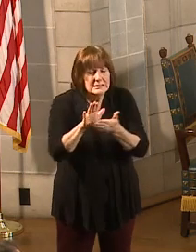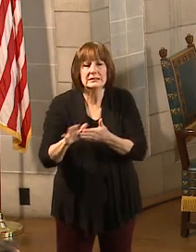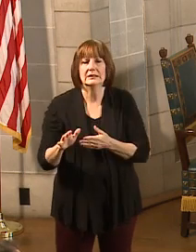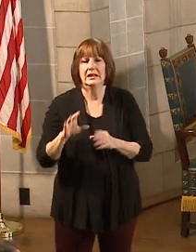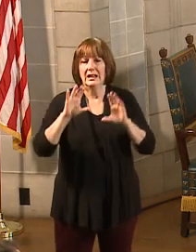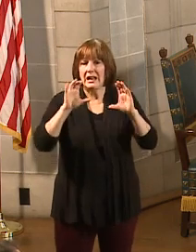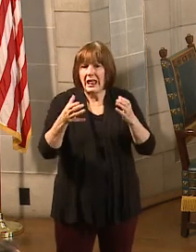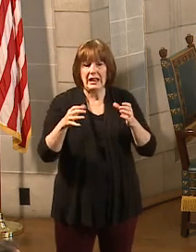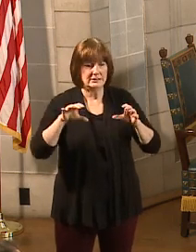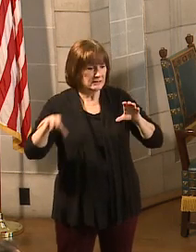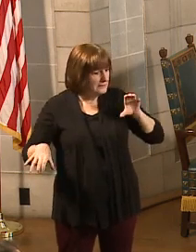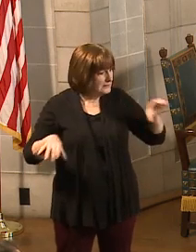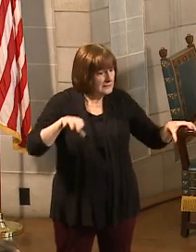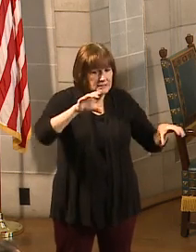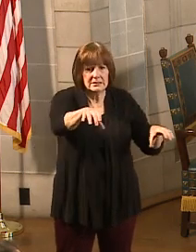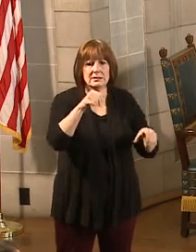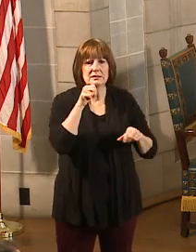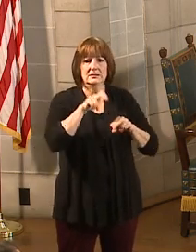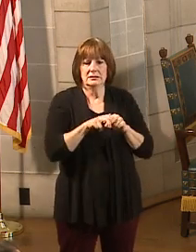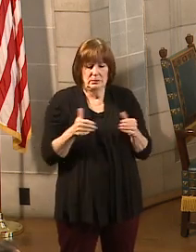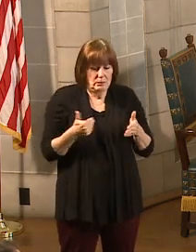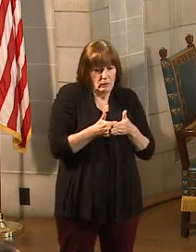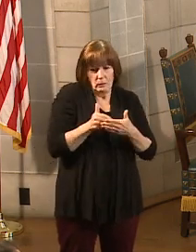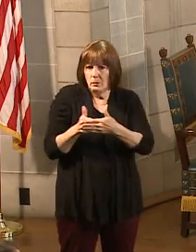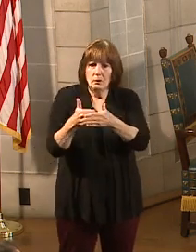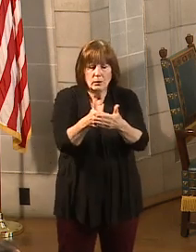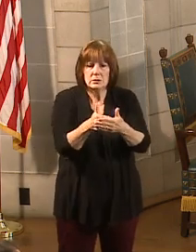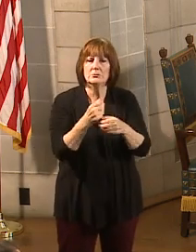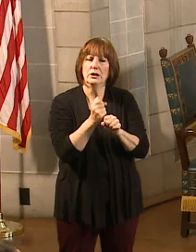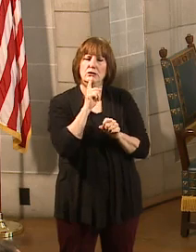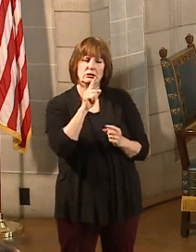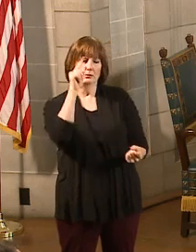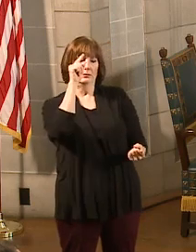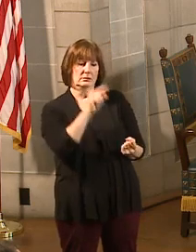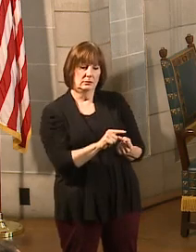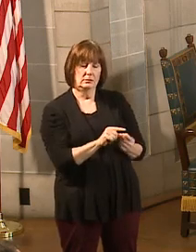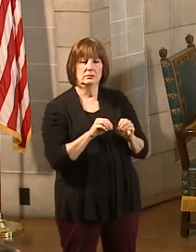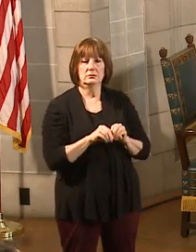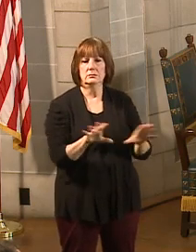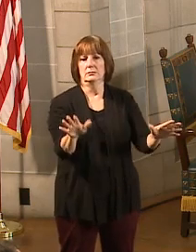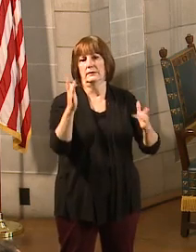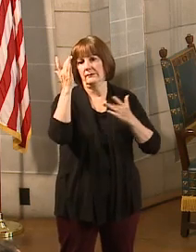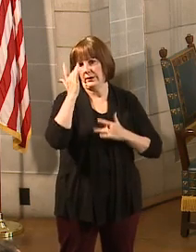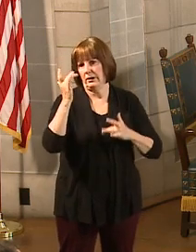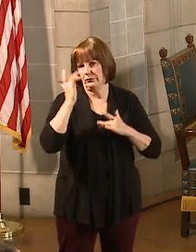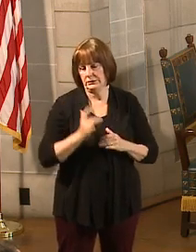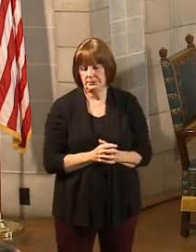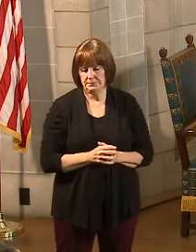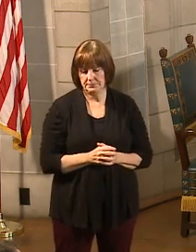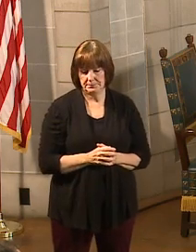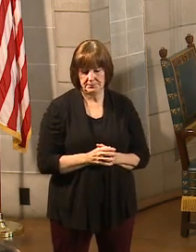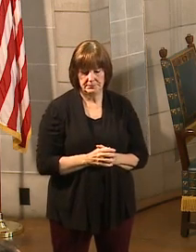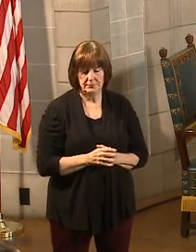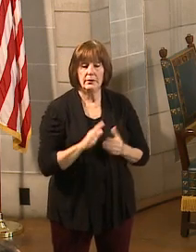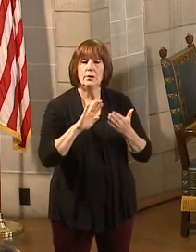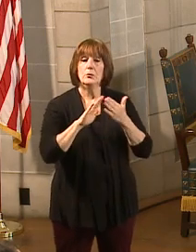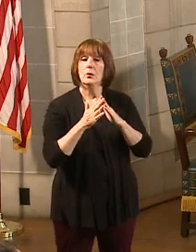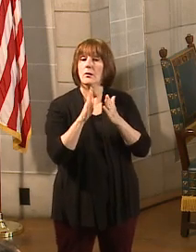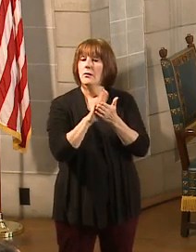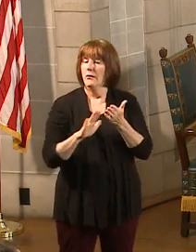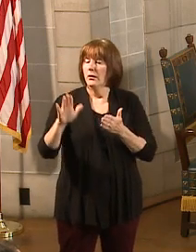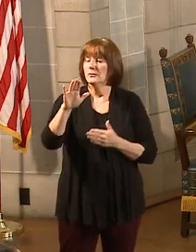things that everybody else has been working on to be able to make sure we're mitigating that spread of the virus and slowing that down. The community